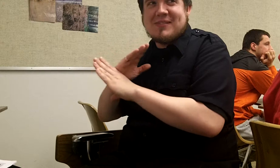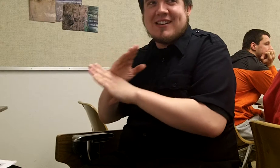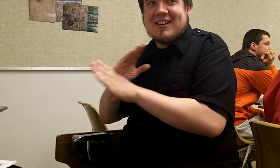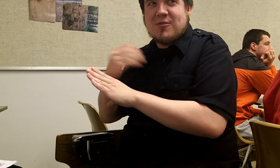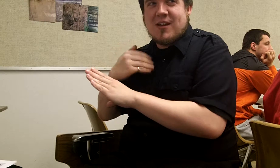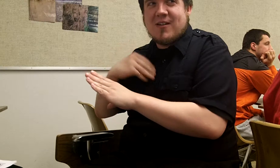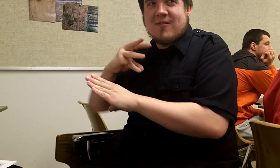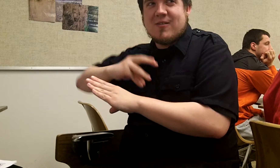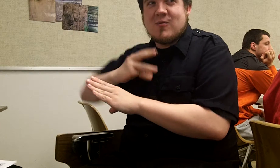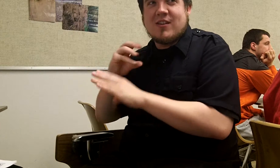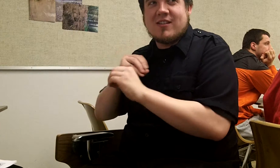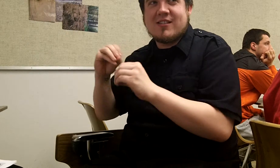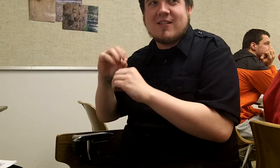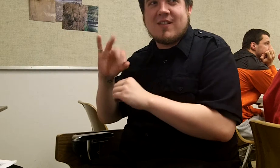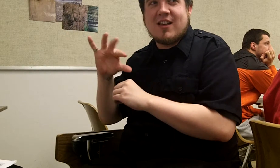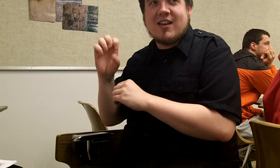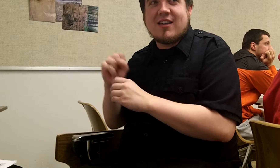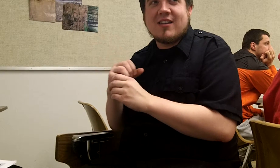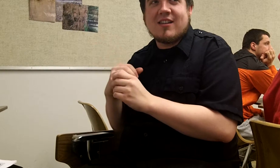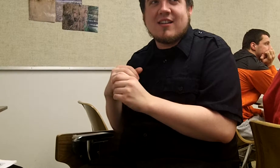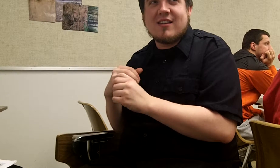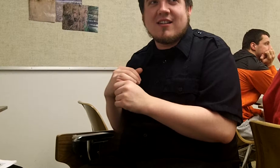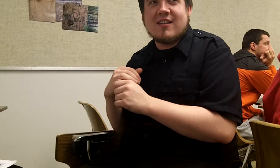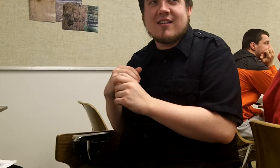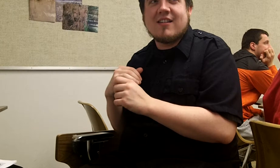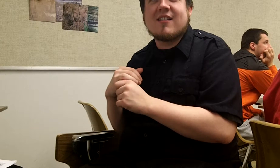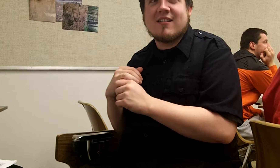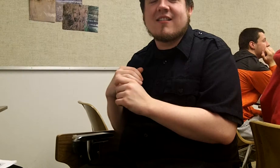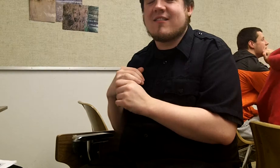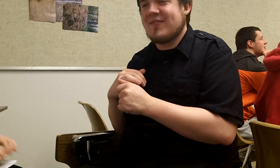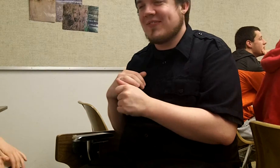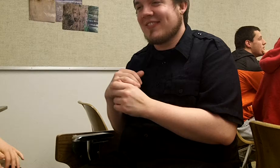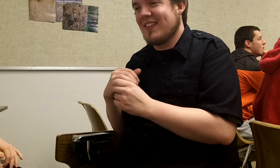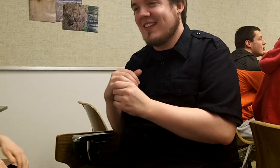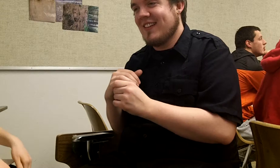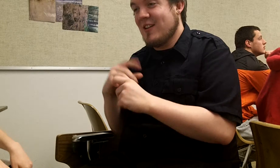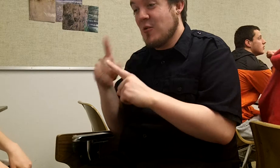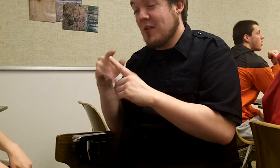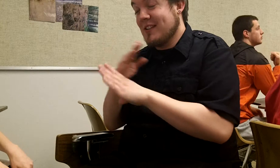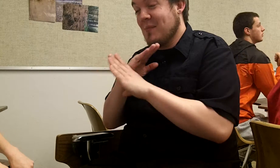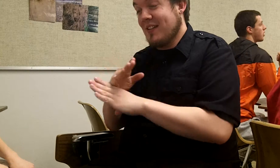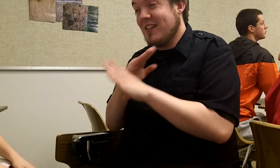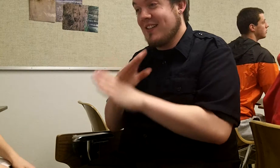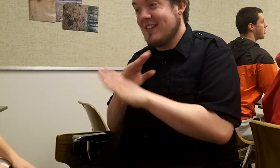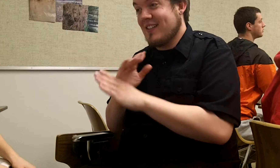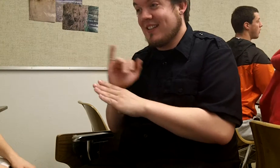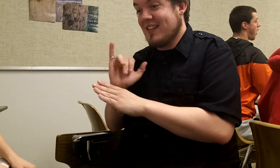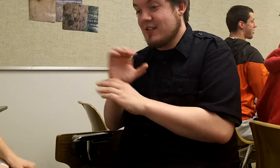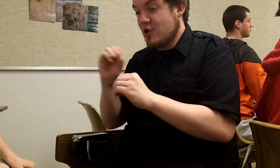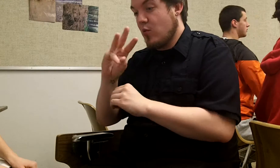it when it's bound that you're getting? Yeah, no, when this is blocked, like when there's no WINT, that's when you get wingless flies.